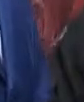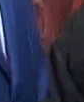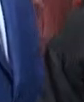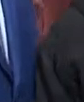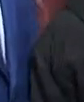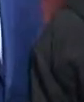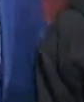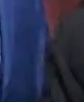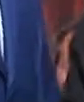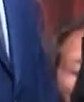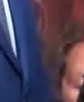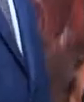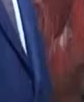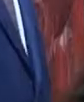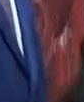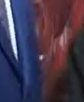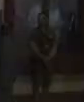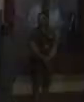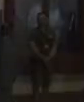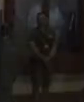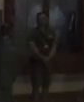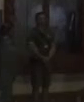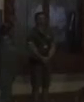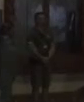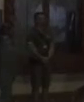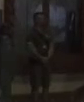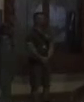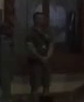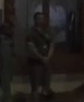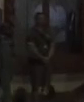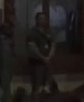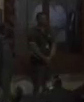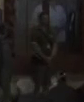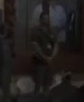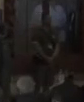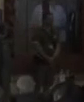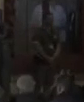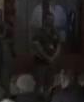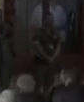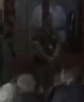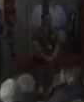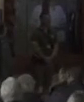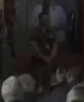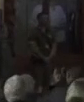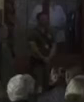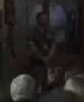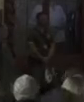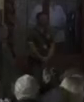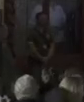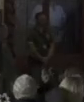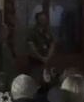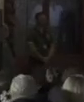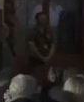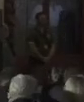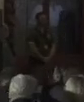Whakarongo mai ki te reo e tangi nei,